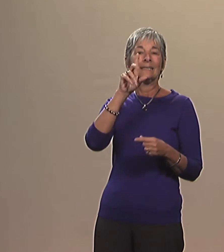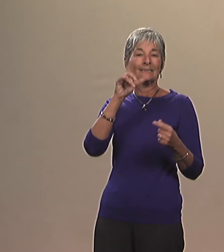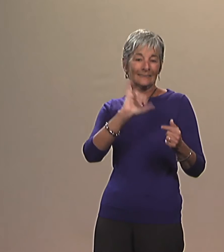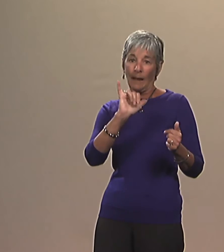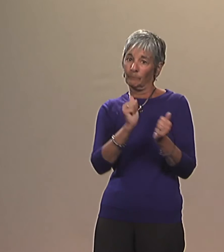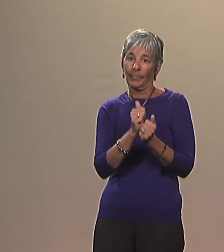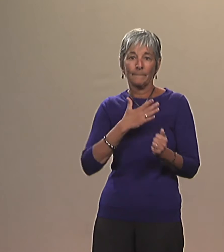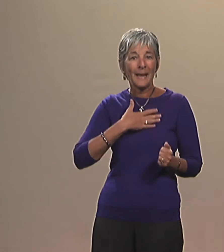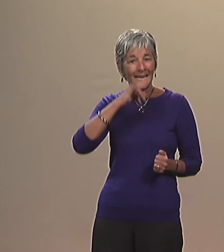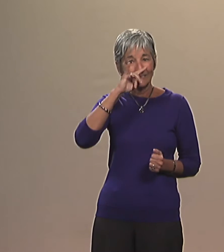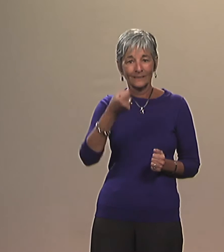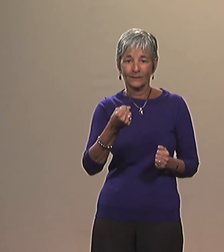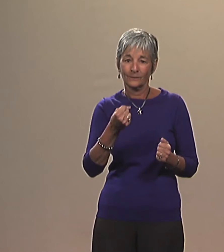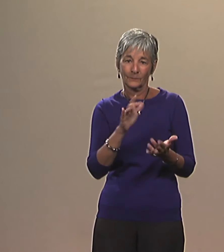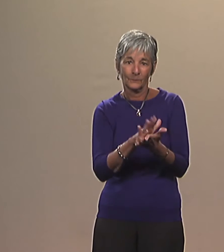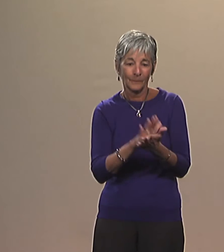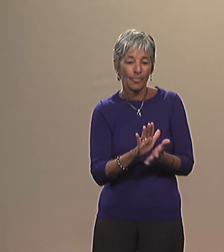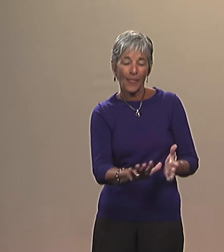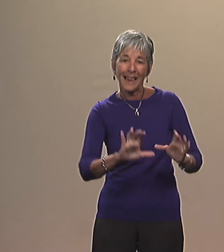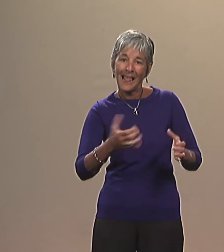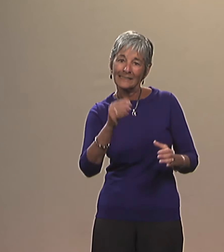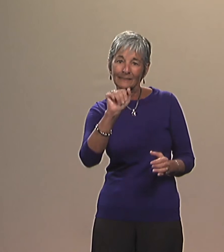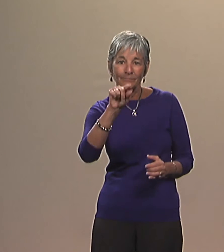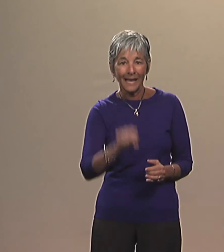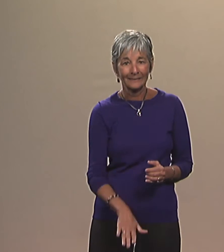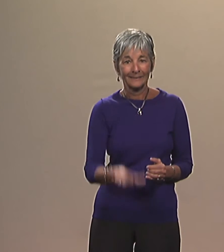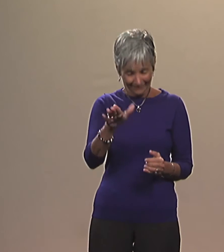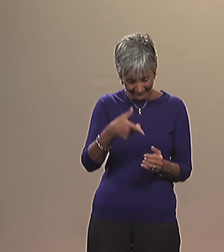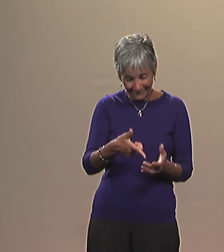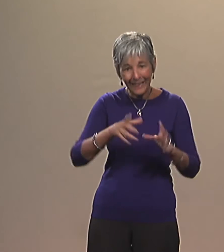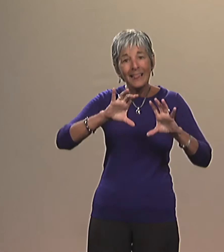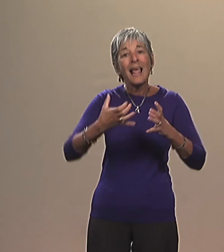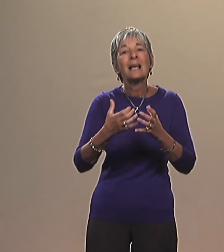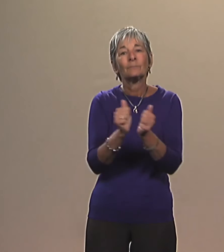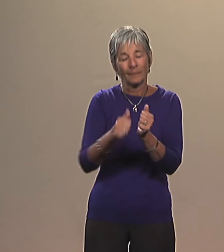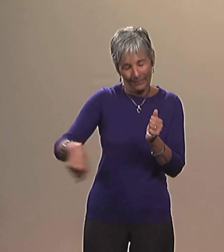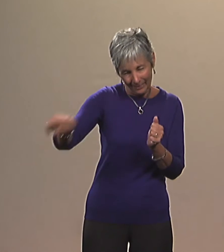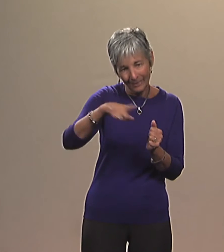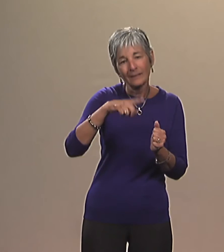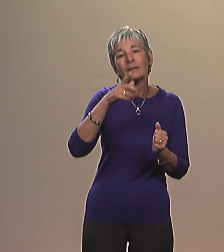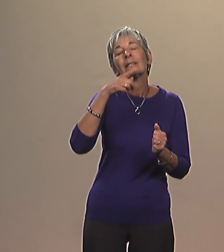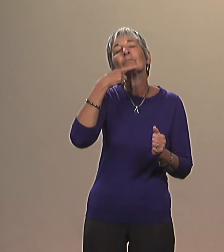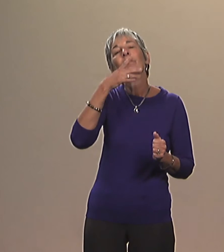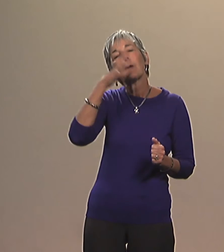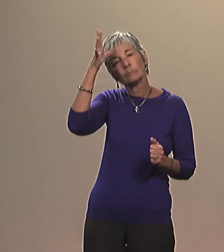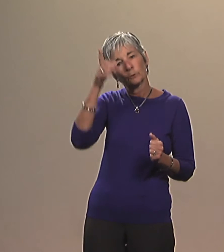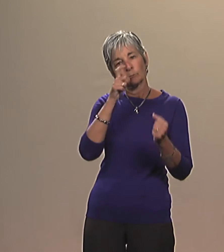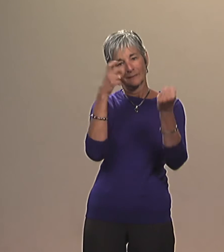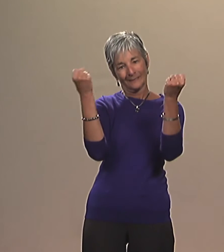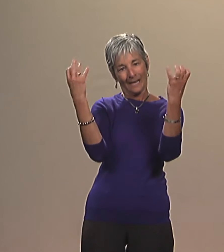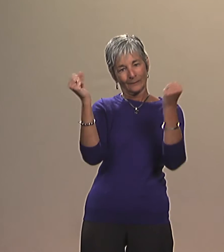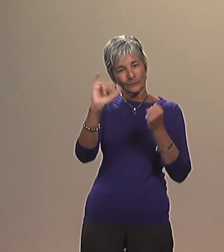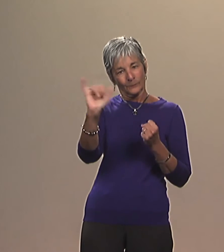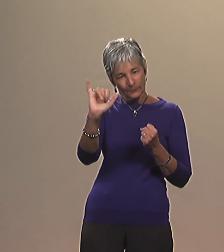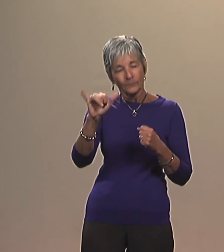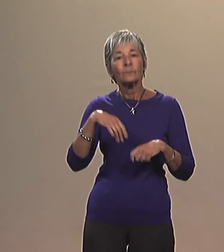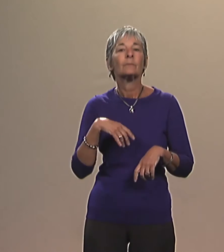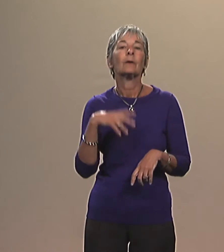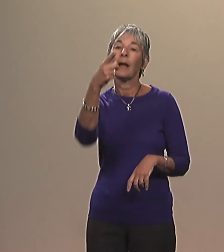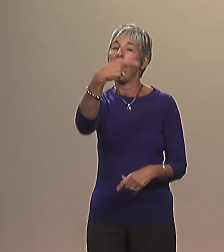It's the same with my kids in school. They are in classes with deaf children who have hearing parents who sign well. I